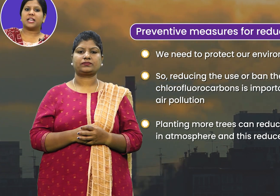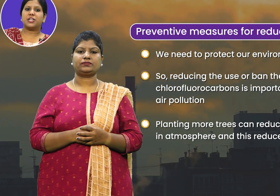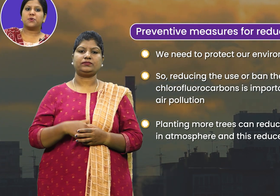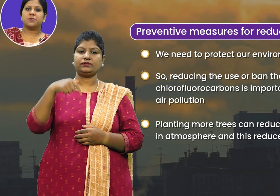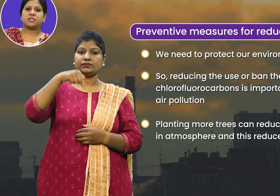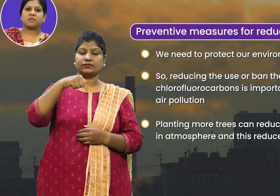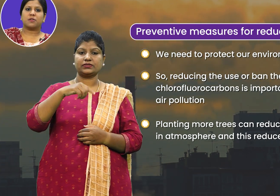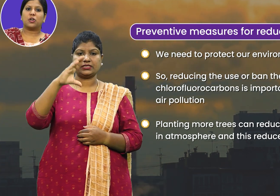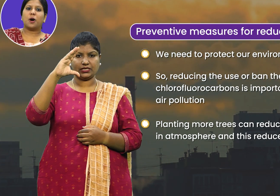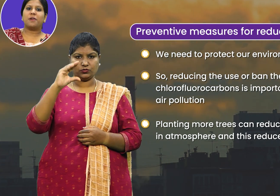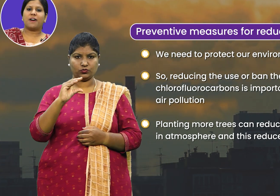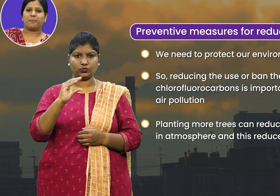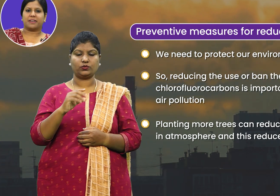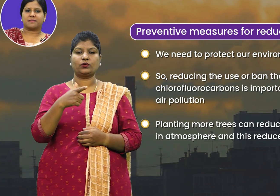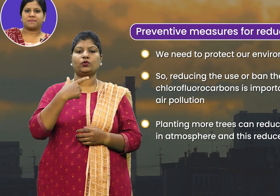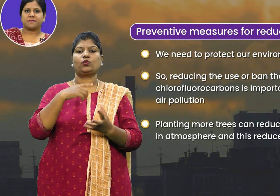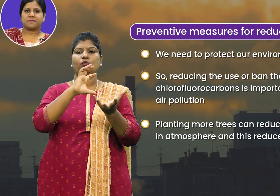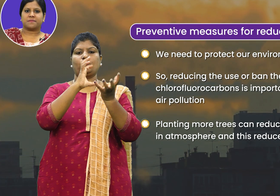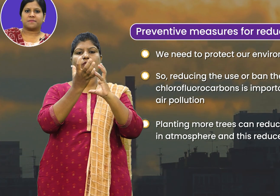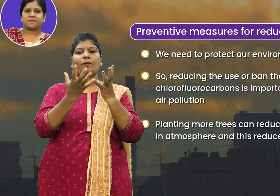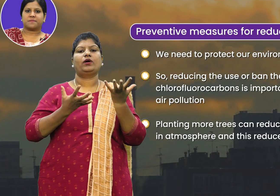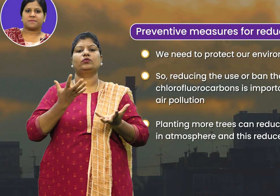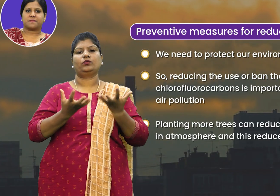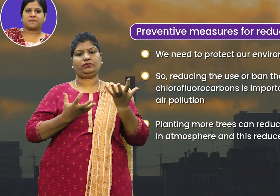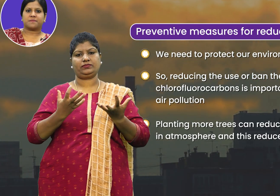and this reduce global warming.